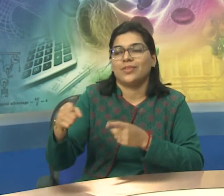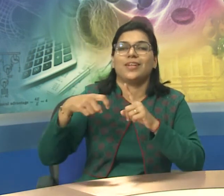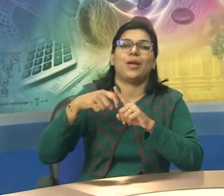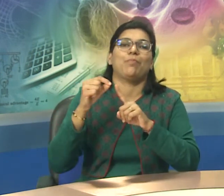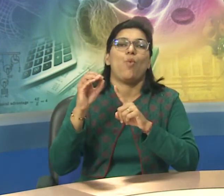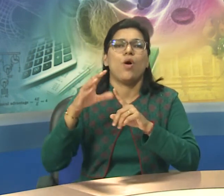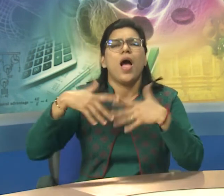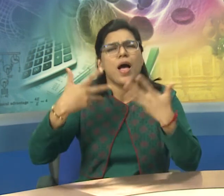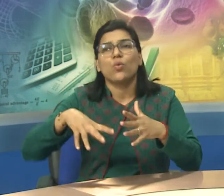single company.